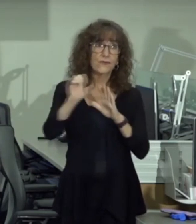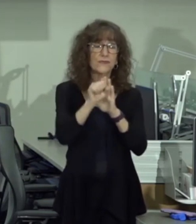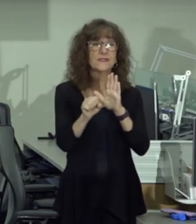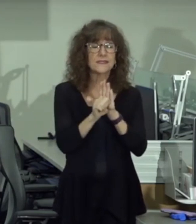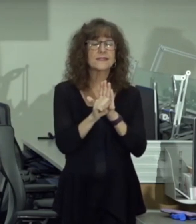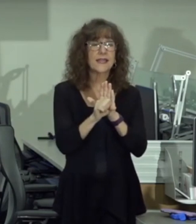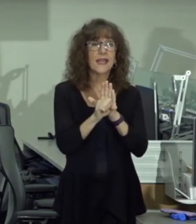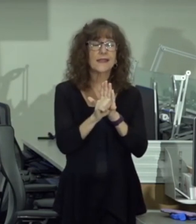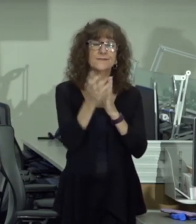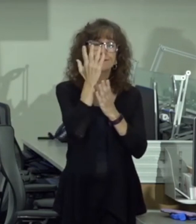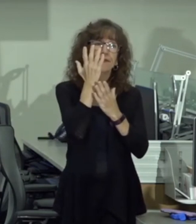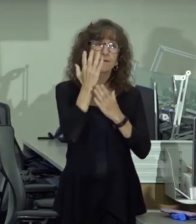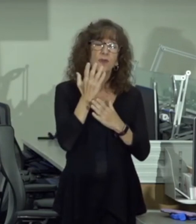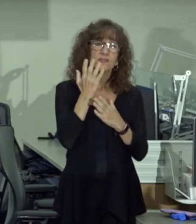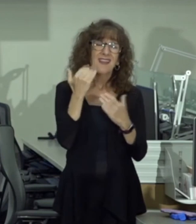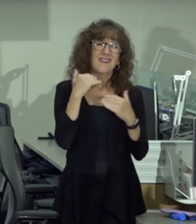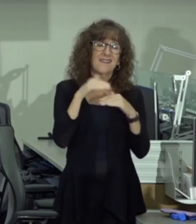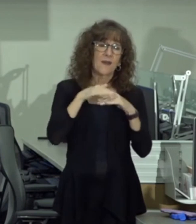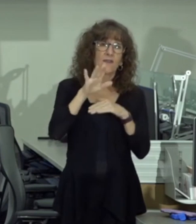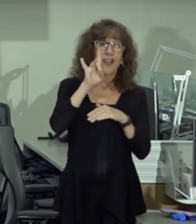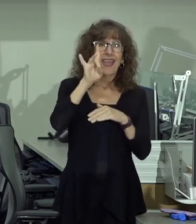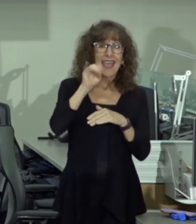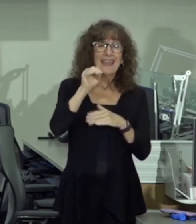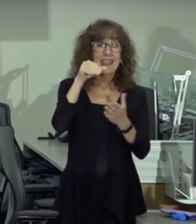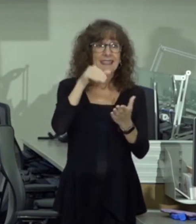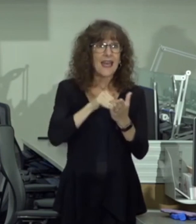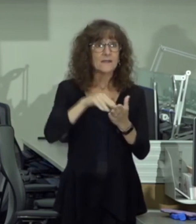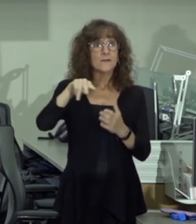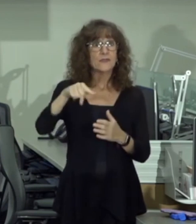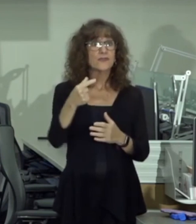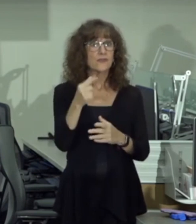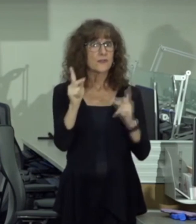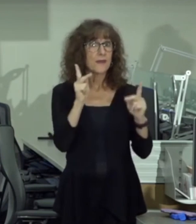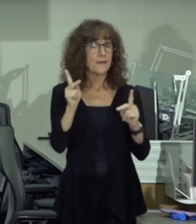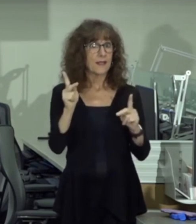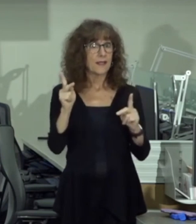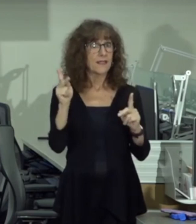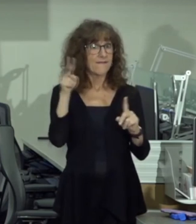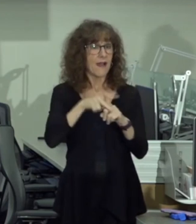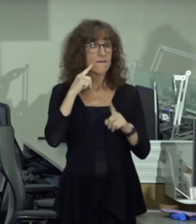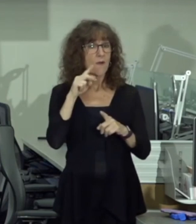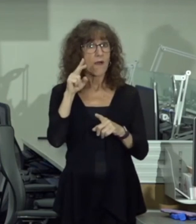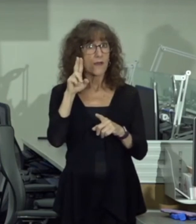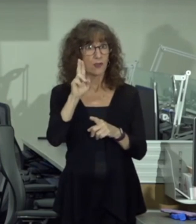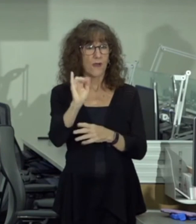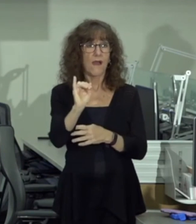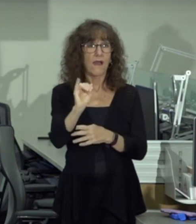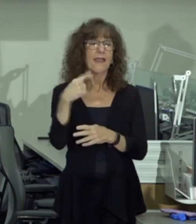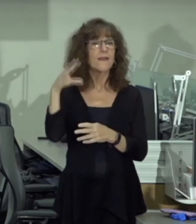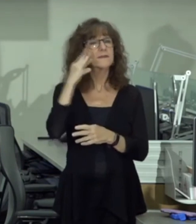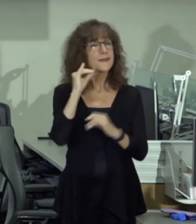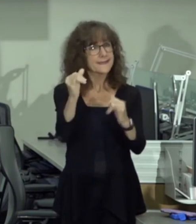We have unfortunately had over 80,000 Prince Georgians who have had a need to file for unemployment, and they are experiencing